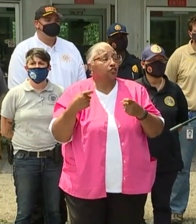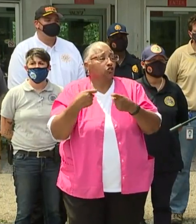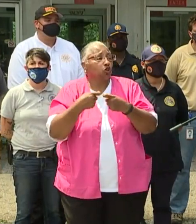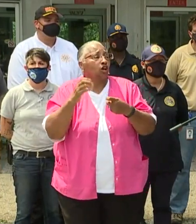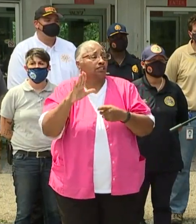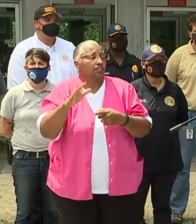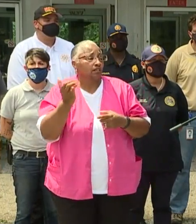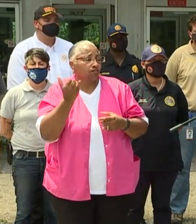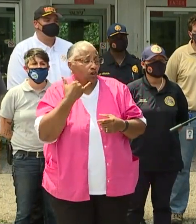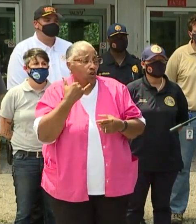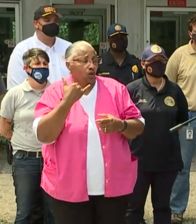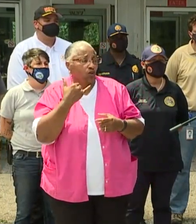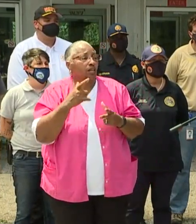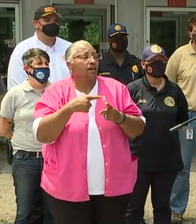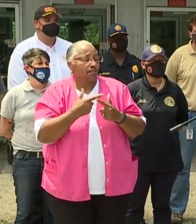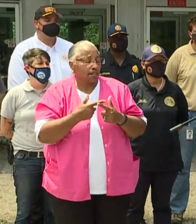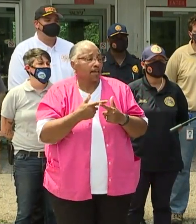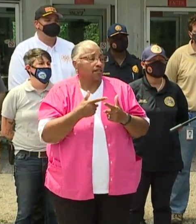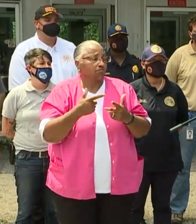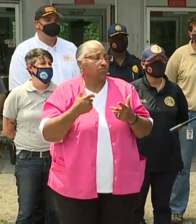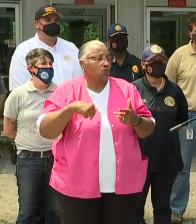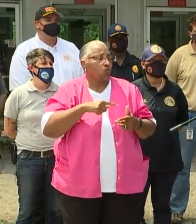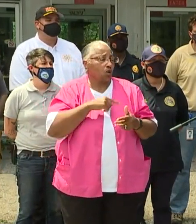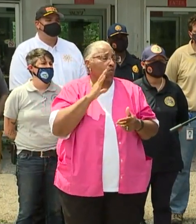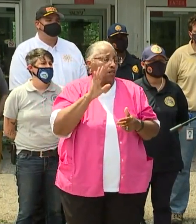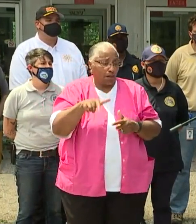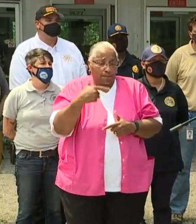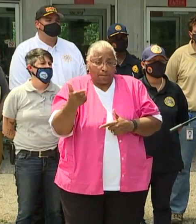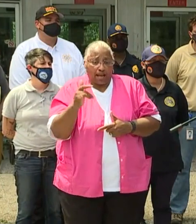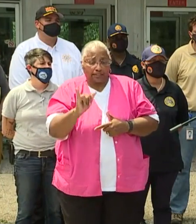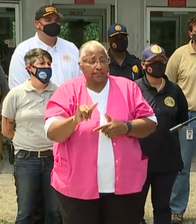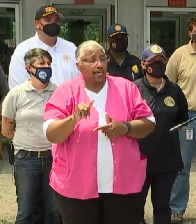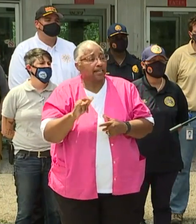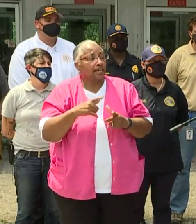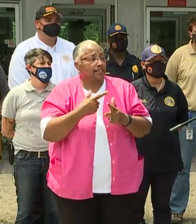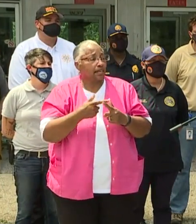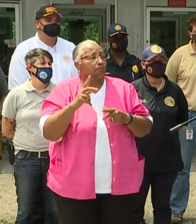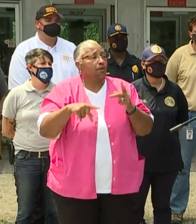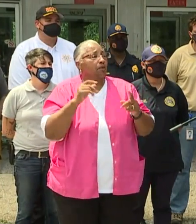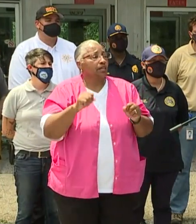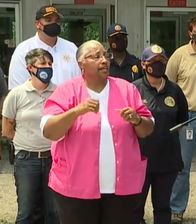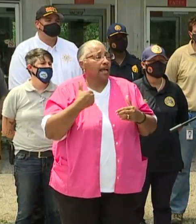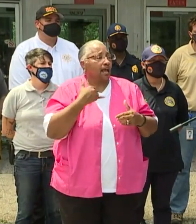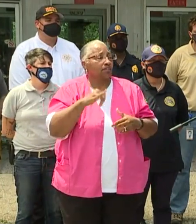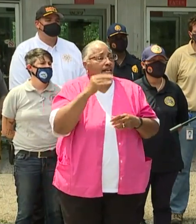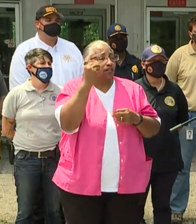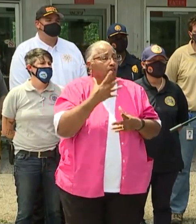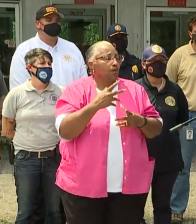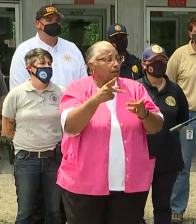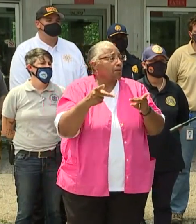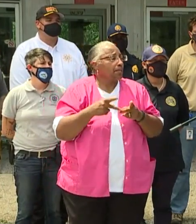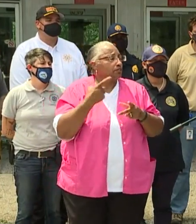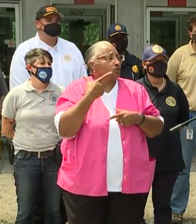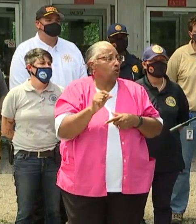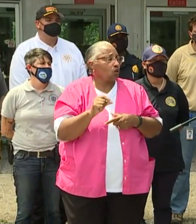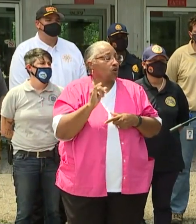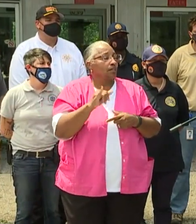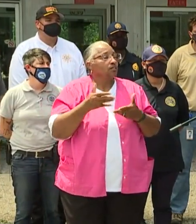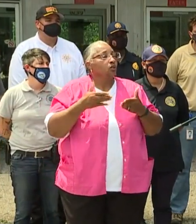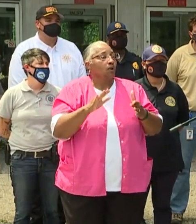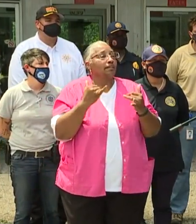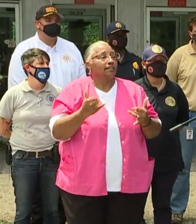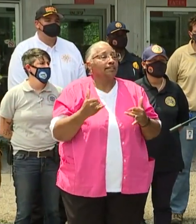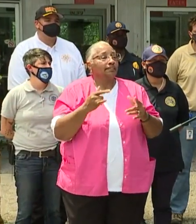right now. We will pass that information to NOLA Ready and get it live so the public can have that information. That's just an example of how this leadership team and